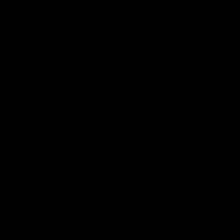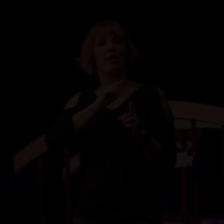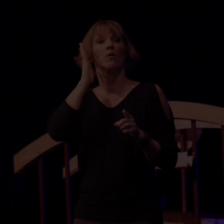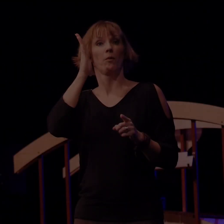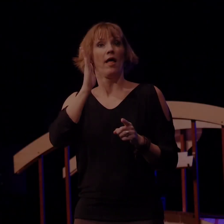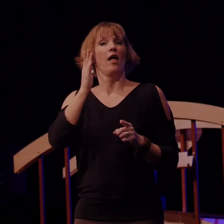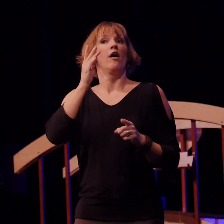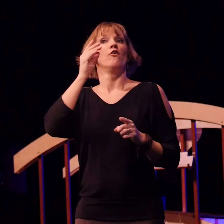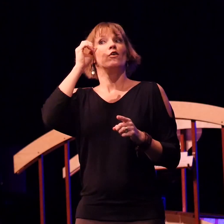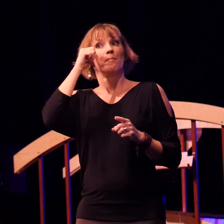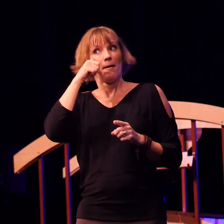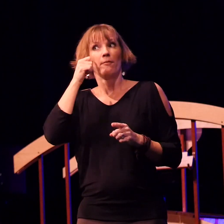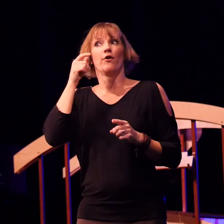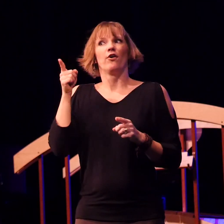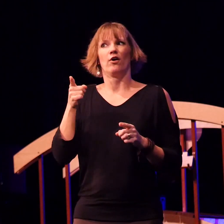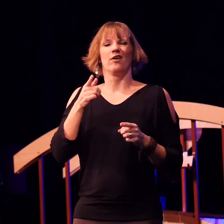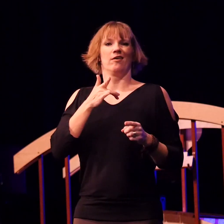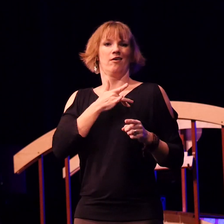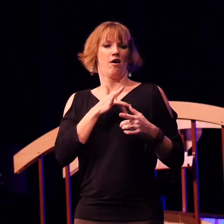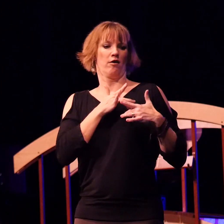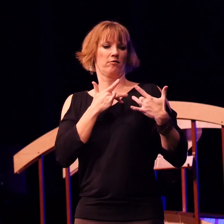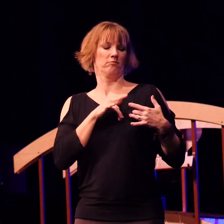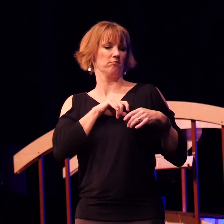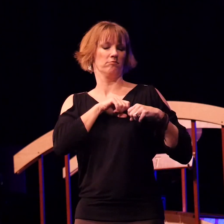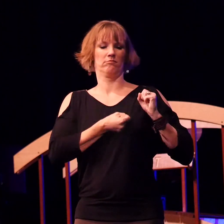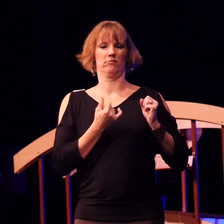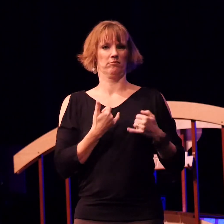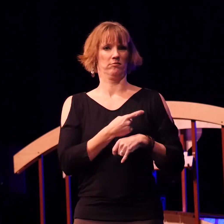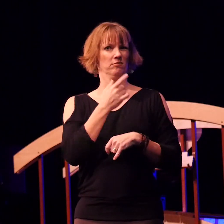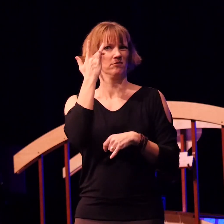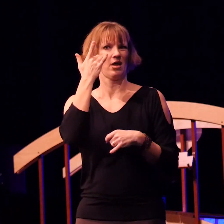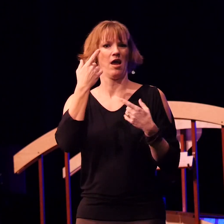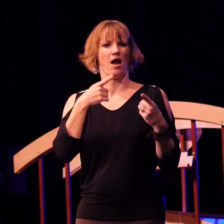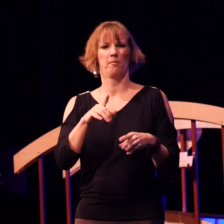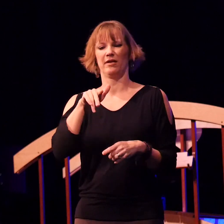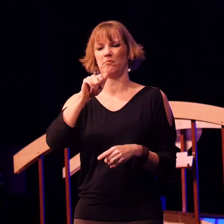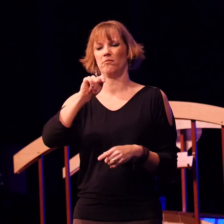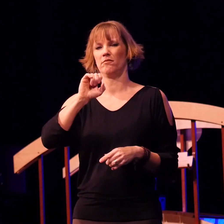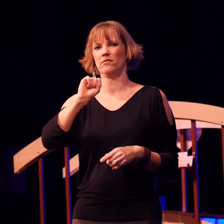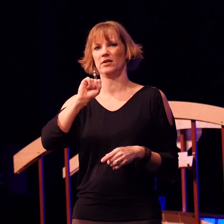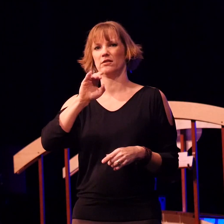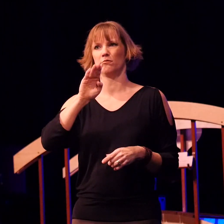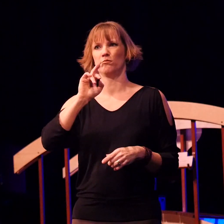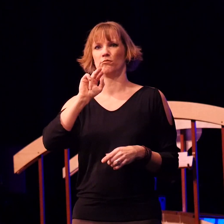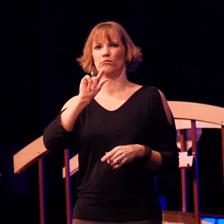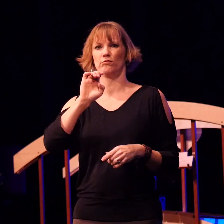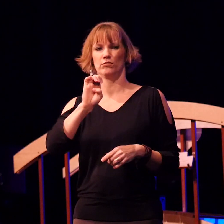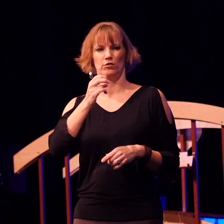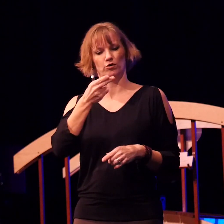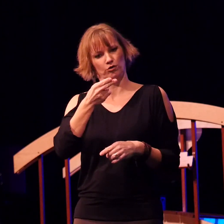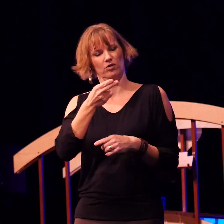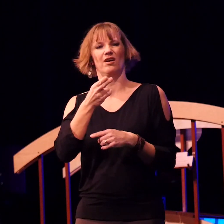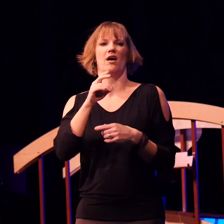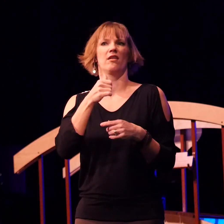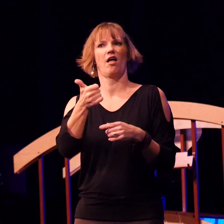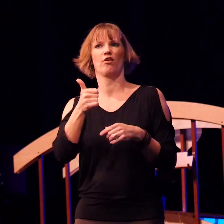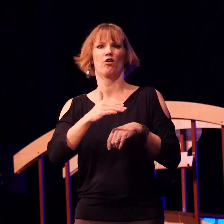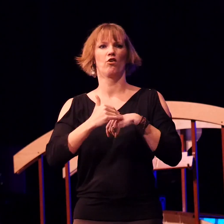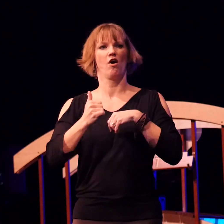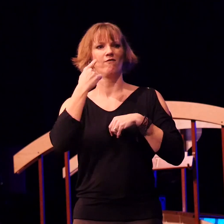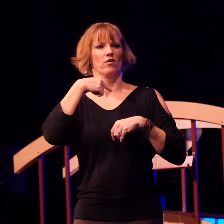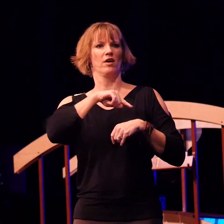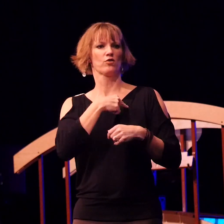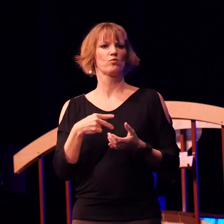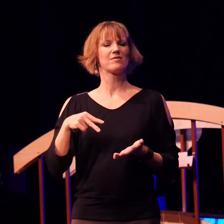My heart is also broken today with what happened in Pittsburgh. And just another call for us to stand